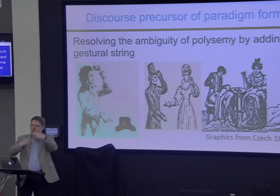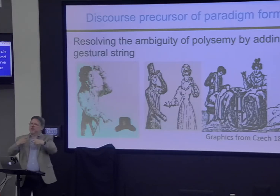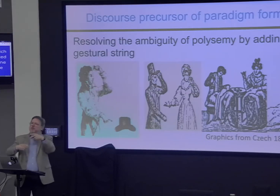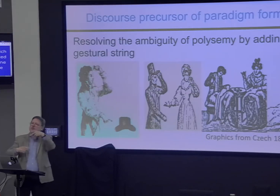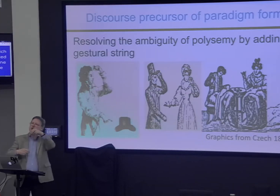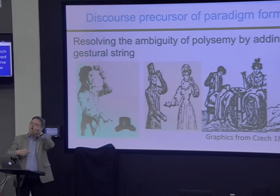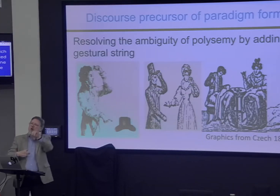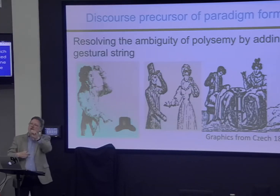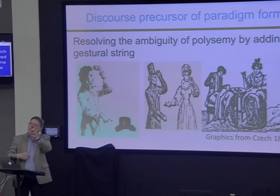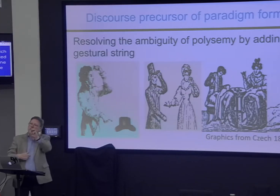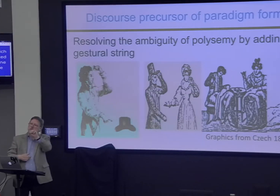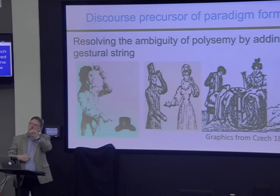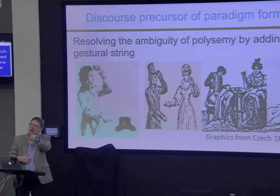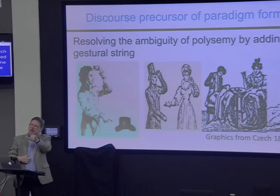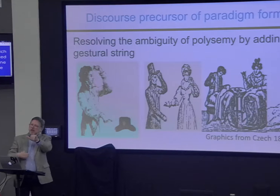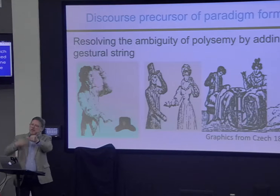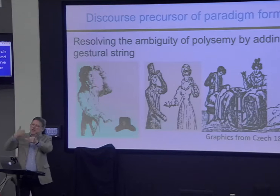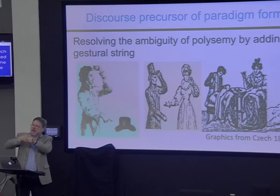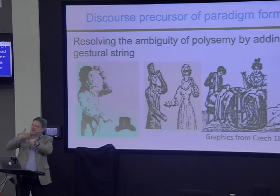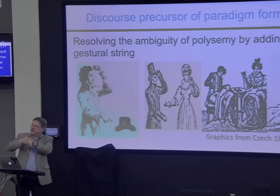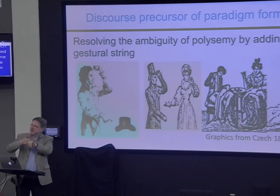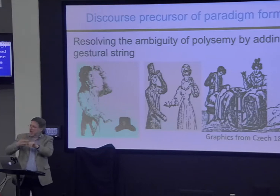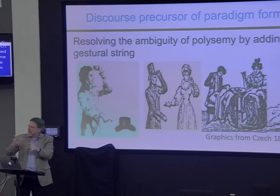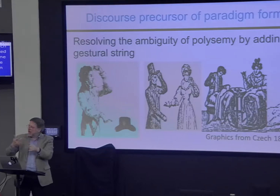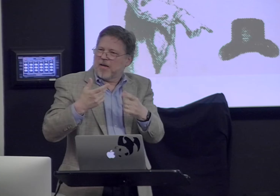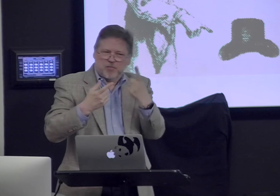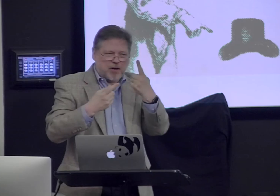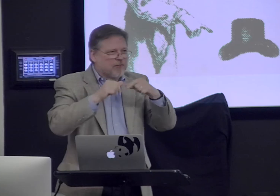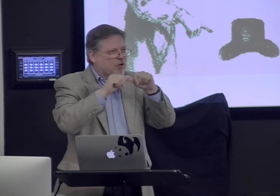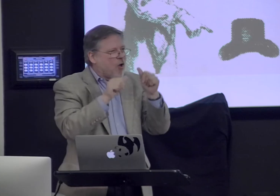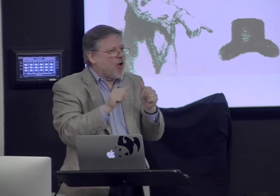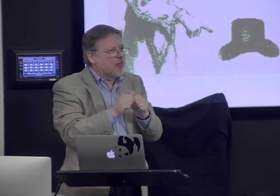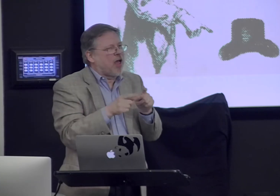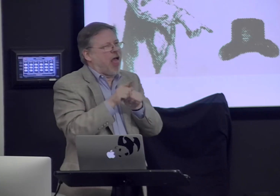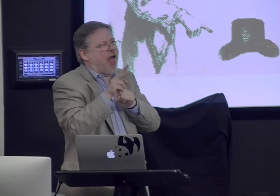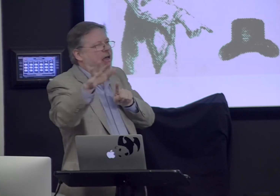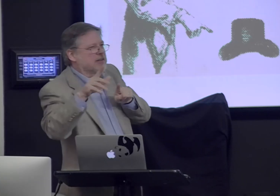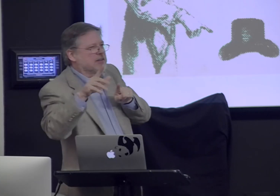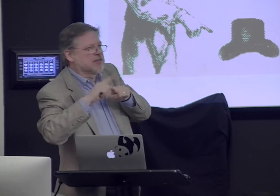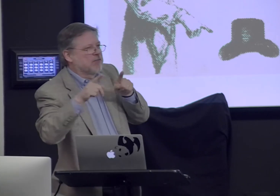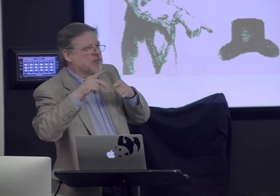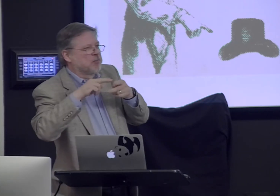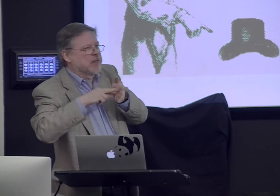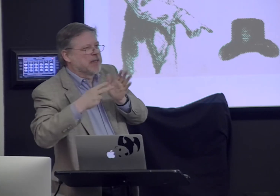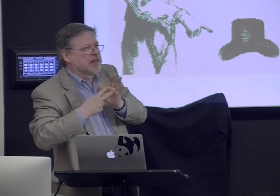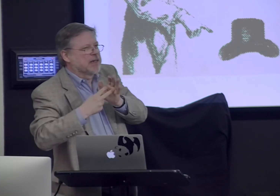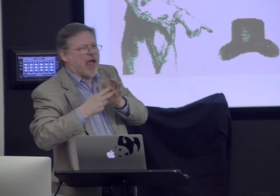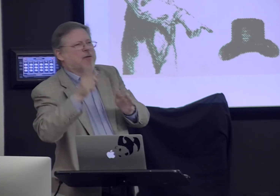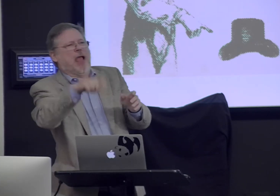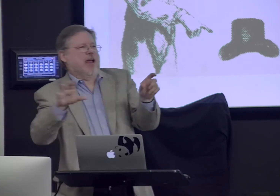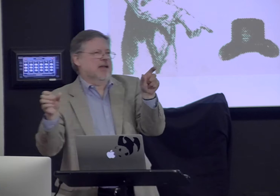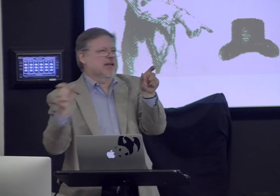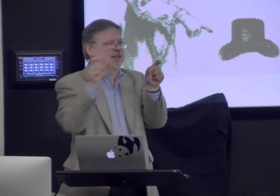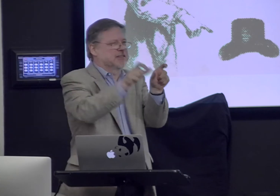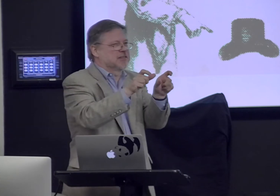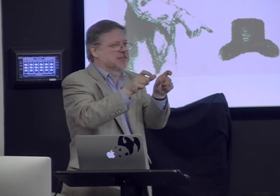forms. And then this gave way to having signs for relatives like grandfather. So polysemy was resolved, and